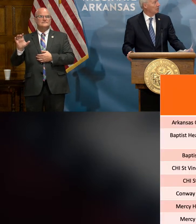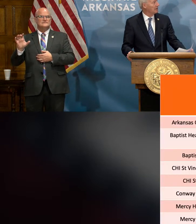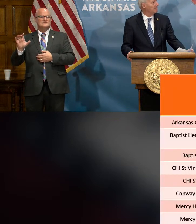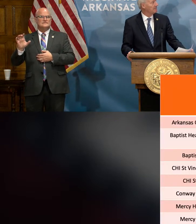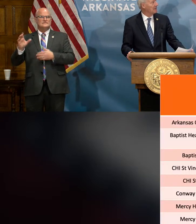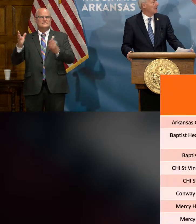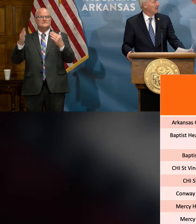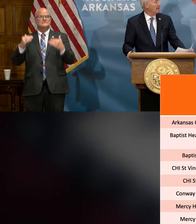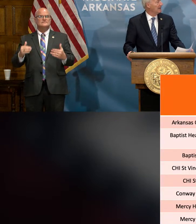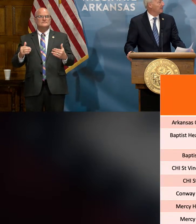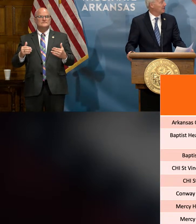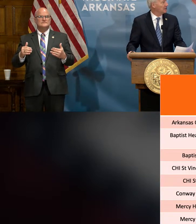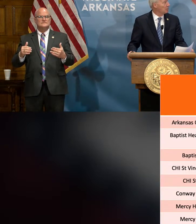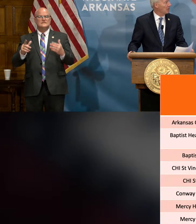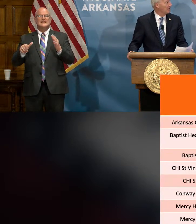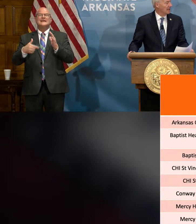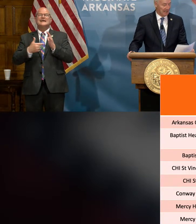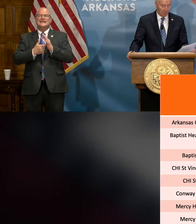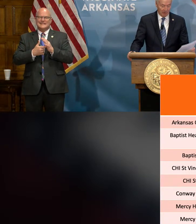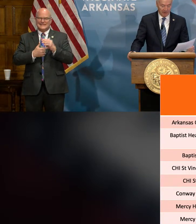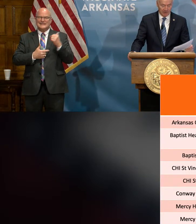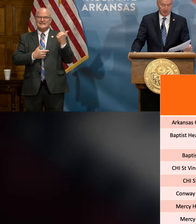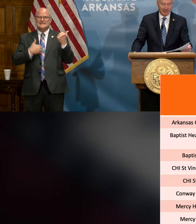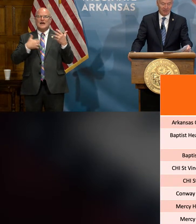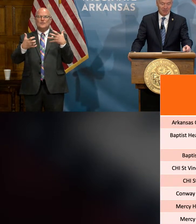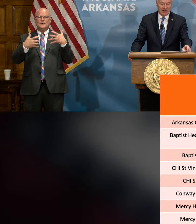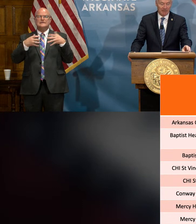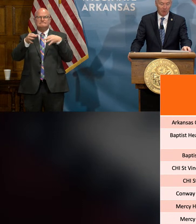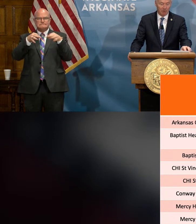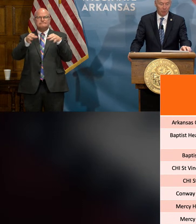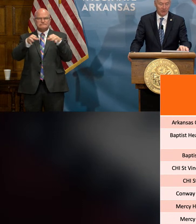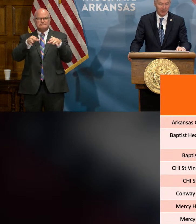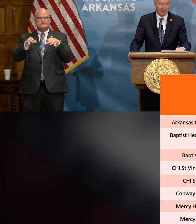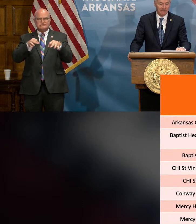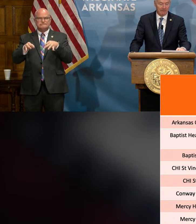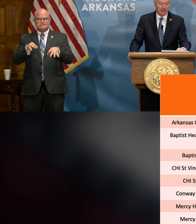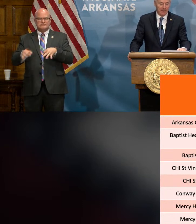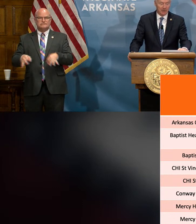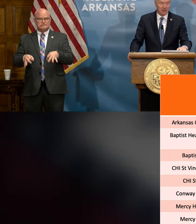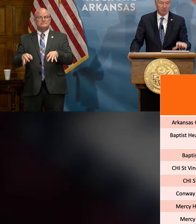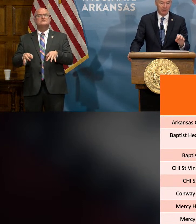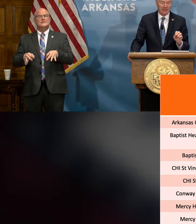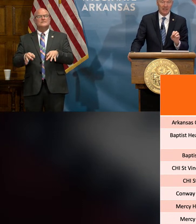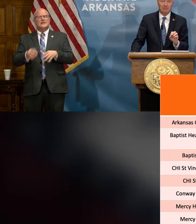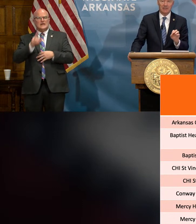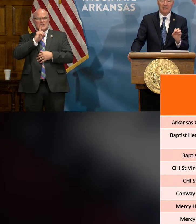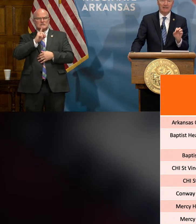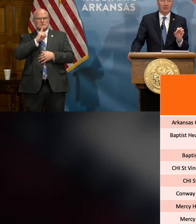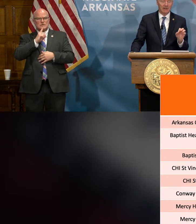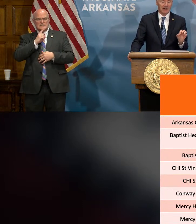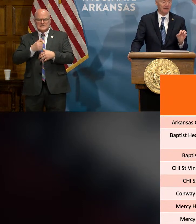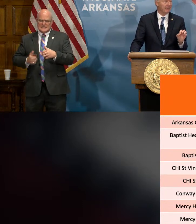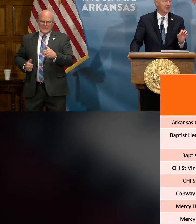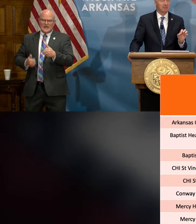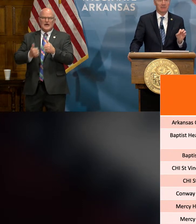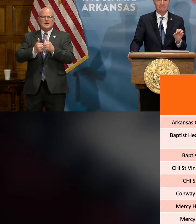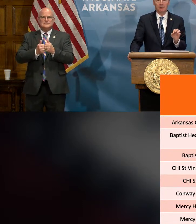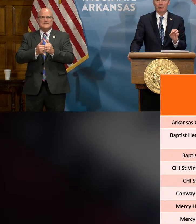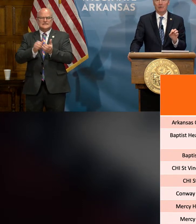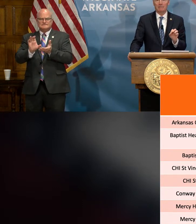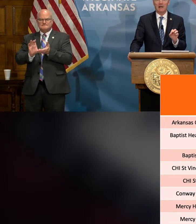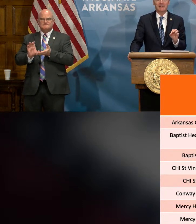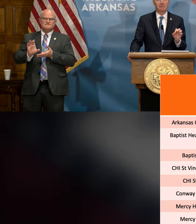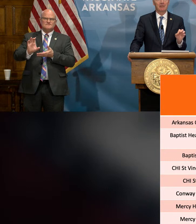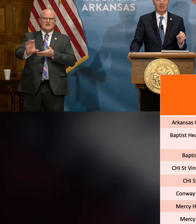Let's go on. And this is one I wanted to spend some time on, which is just really an update on our